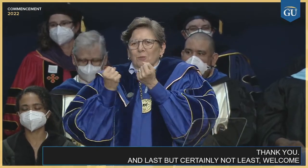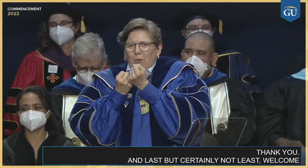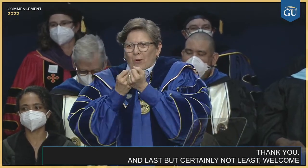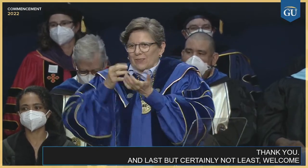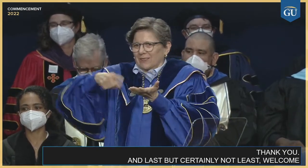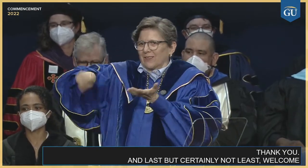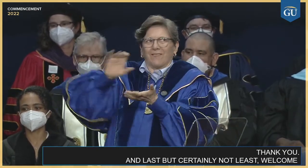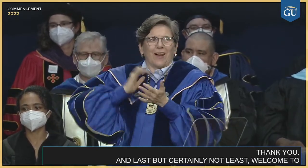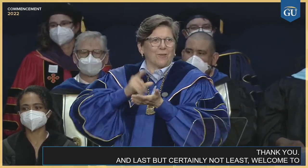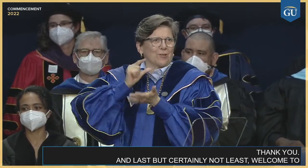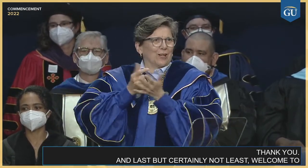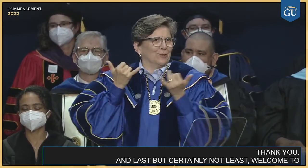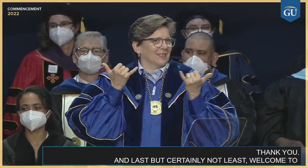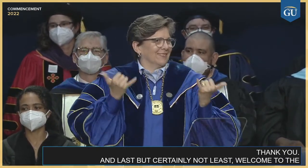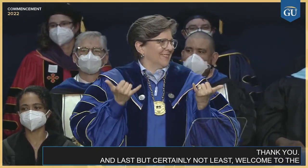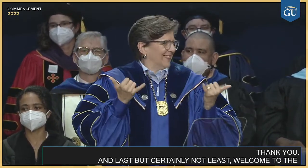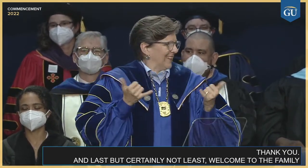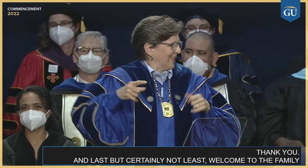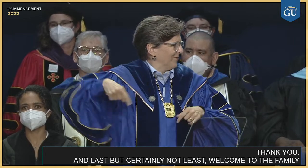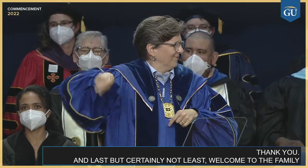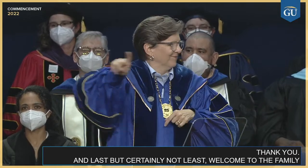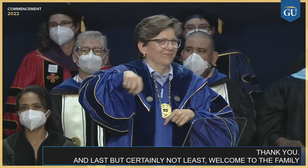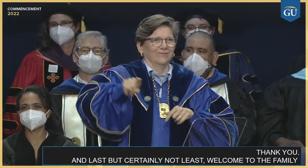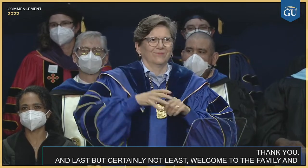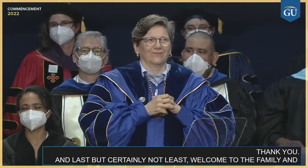loved ones who are here to support our graduates today.